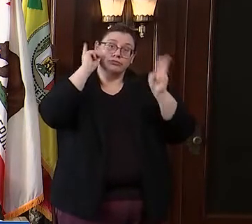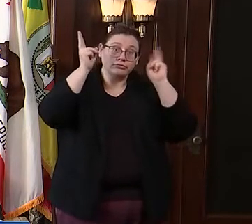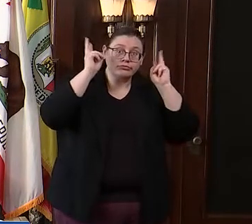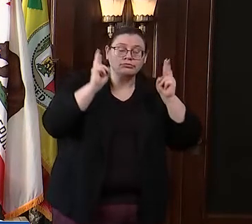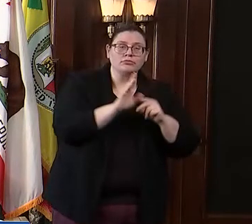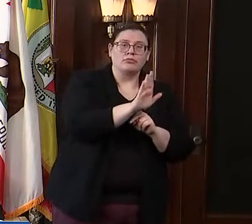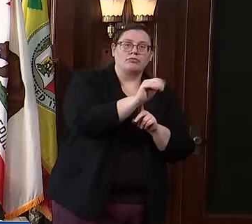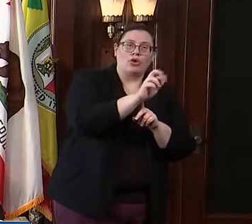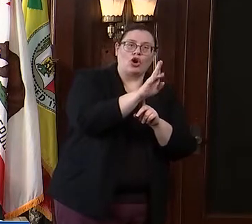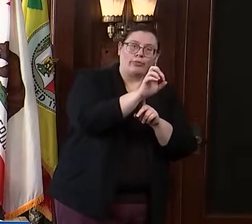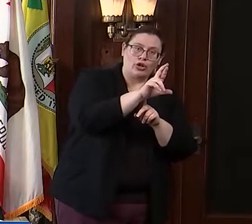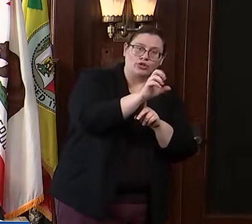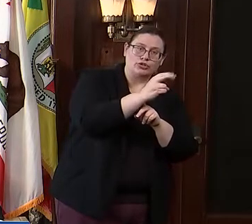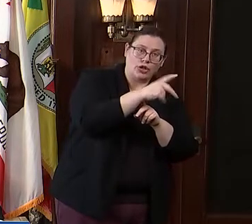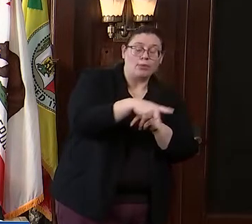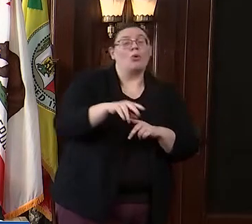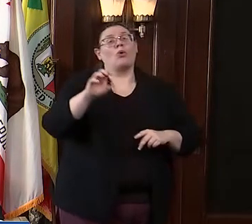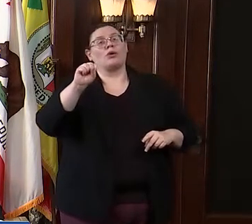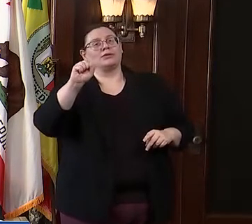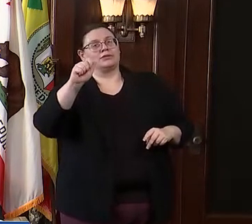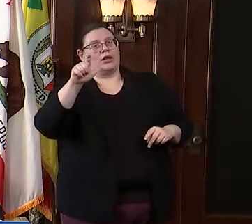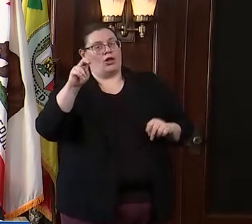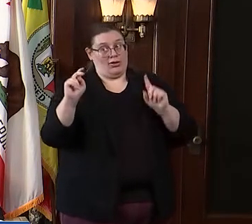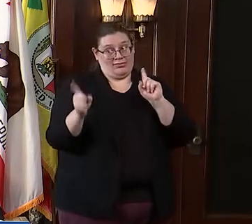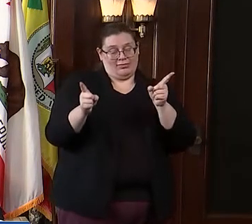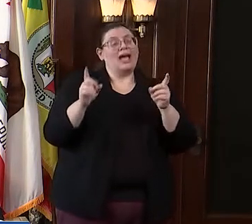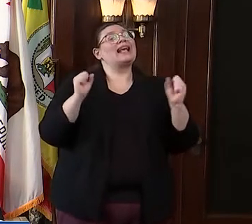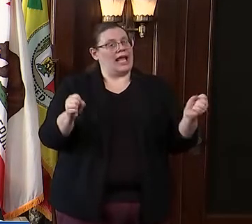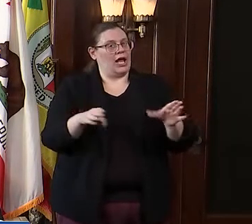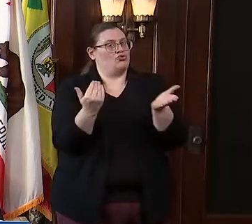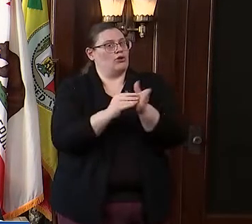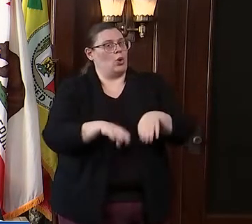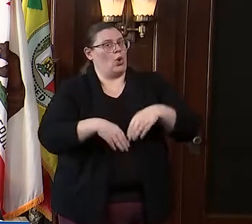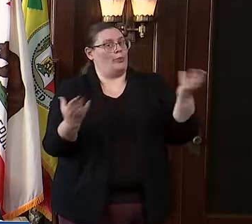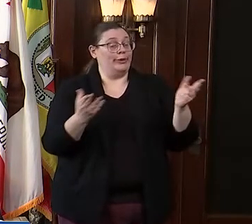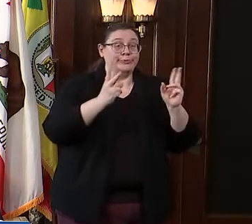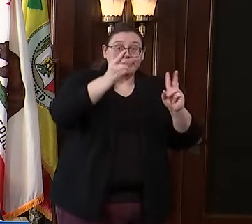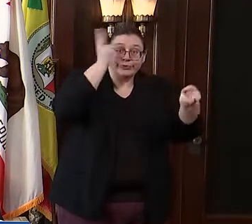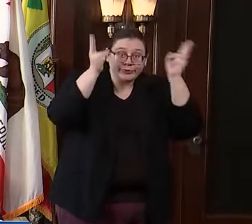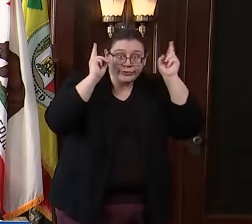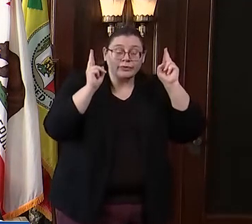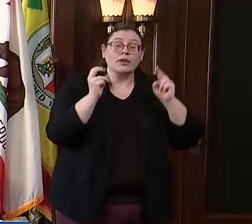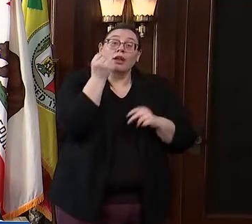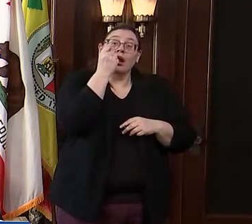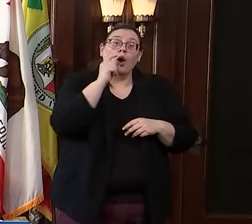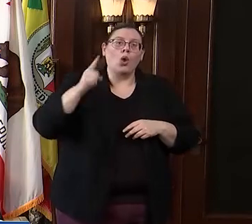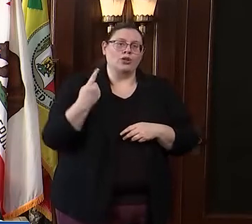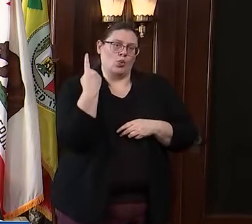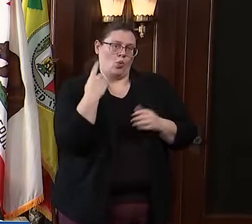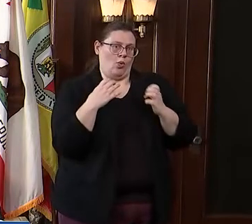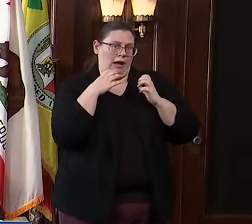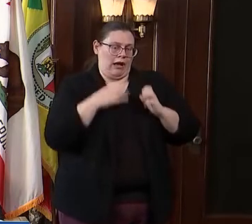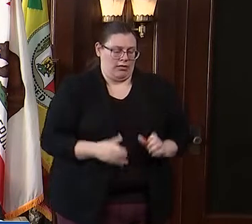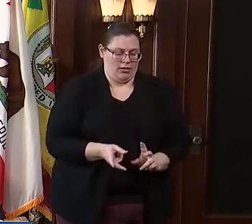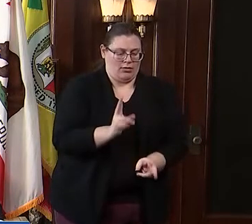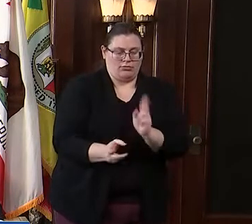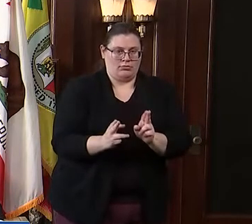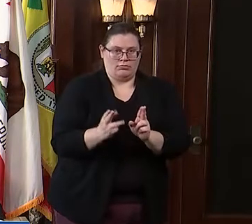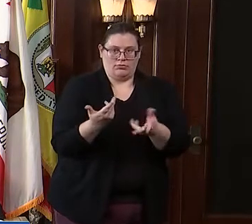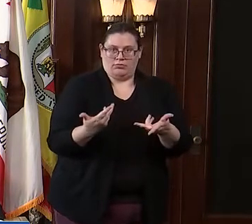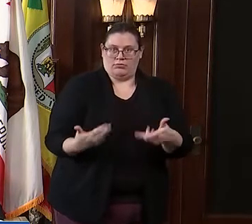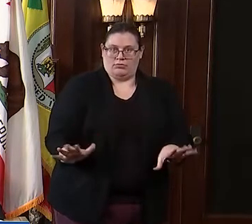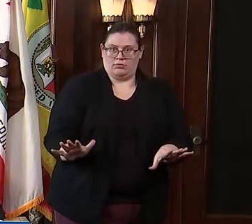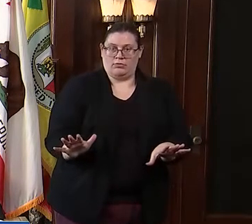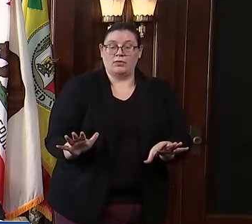hair salons may reopen. At barbershops and hair salons, stylists may only serve one client at a time,